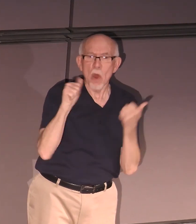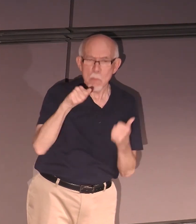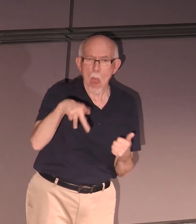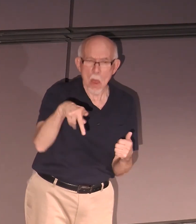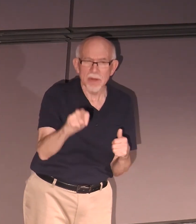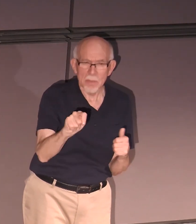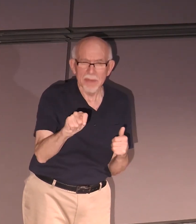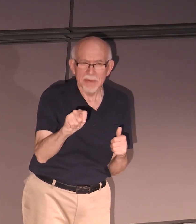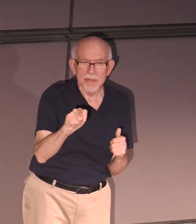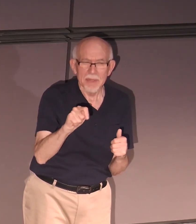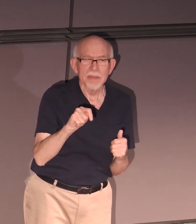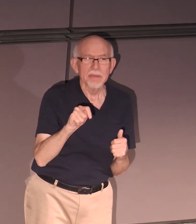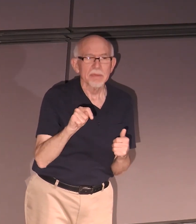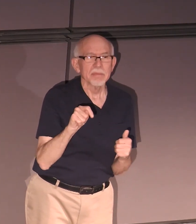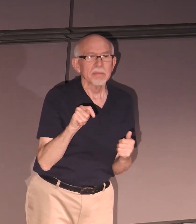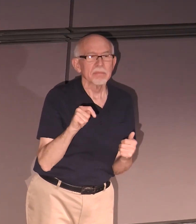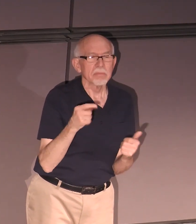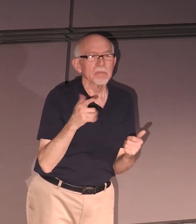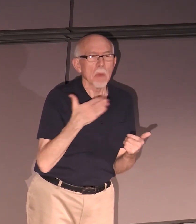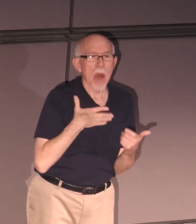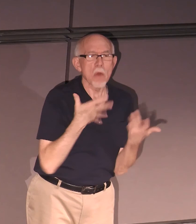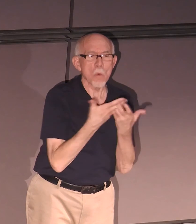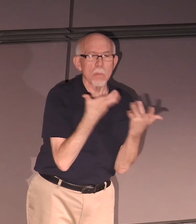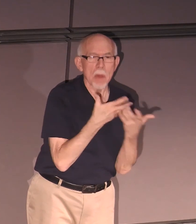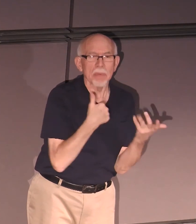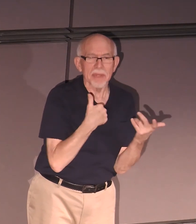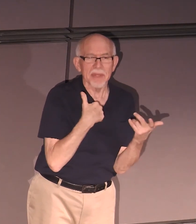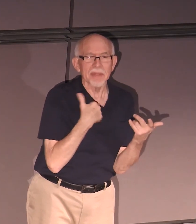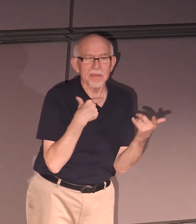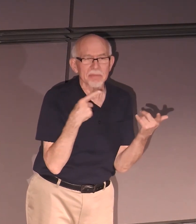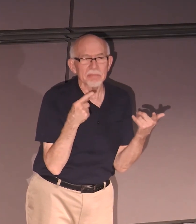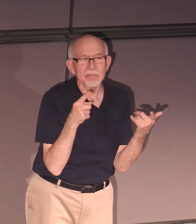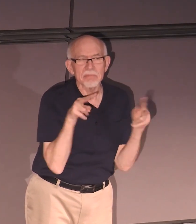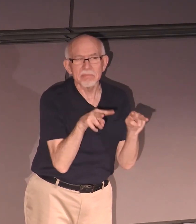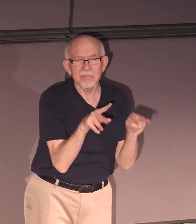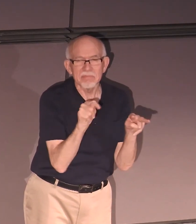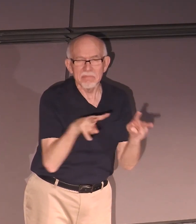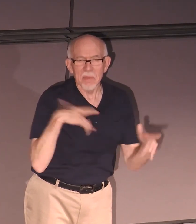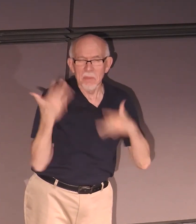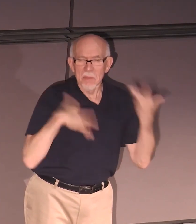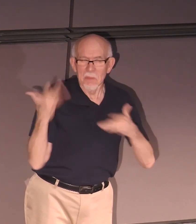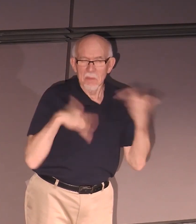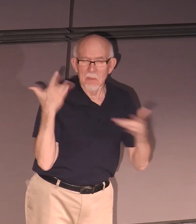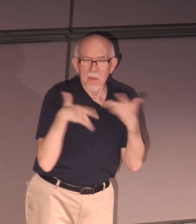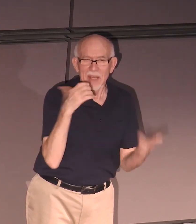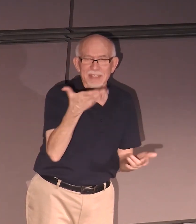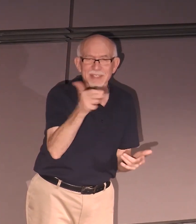years to when I was teaching at NTID. I had an apartment and had a roommate there with me.